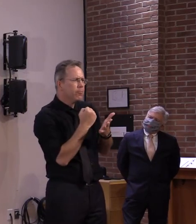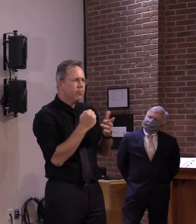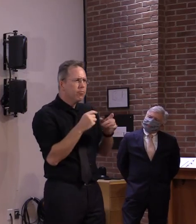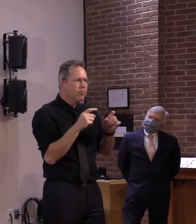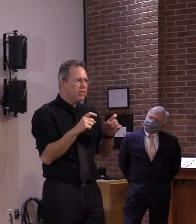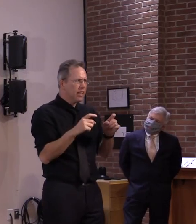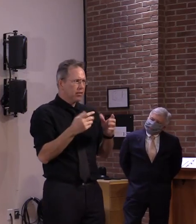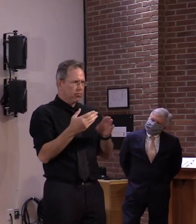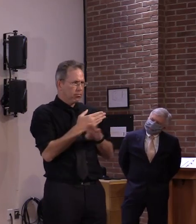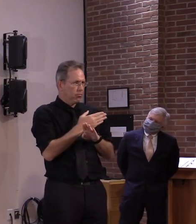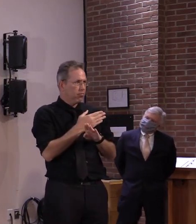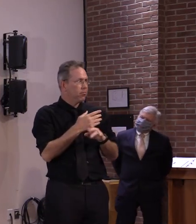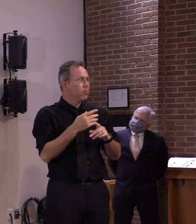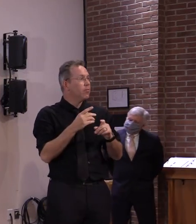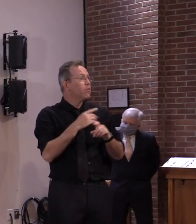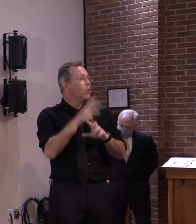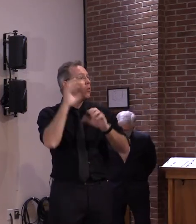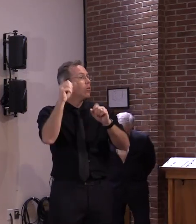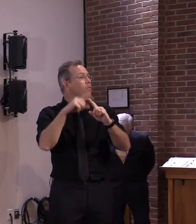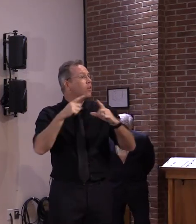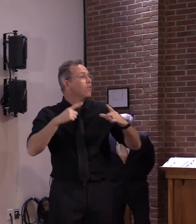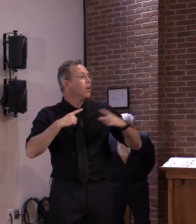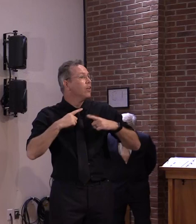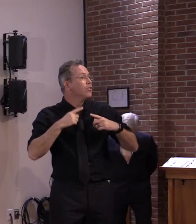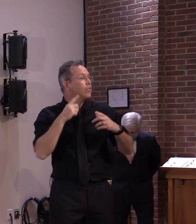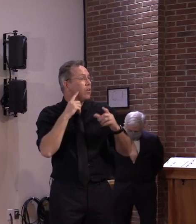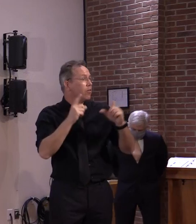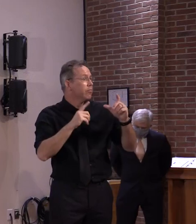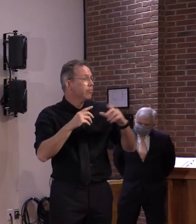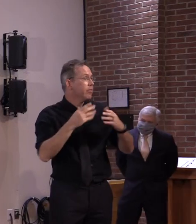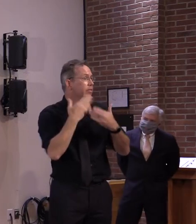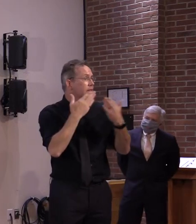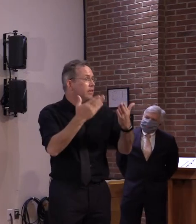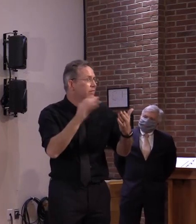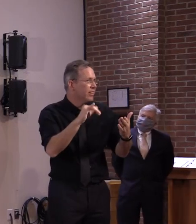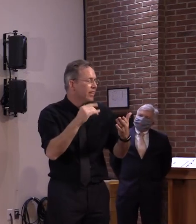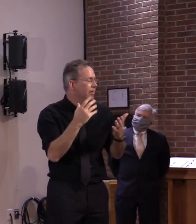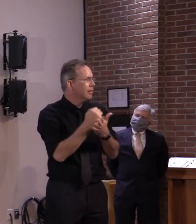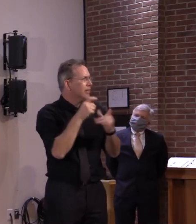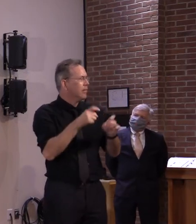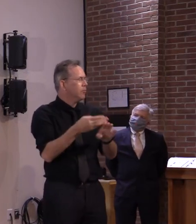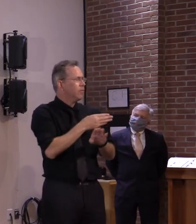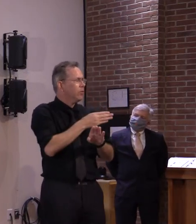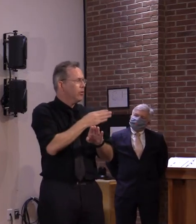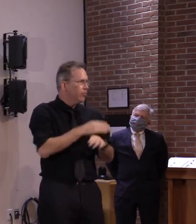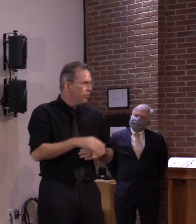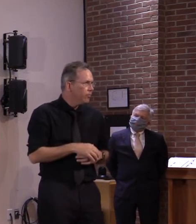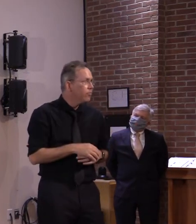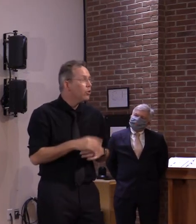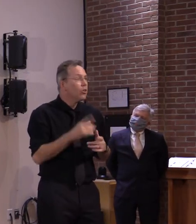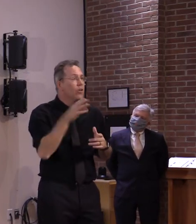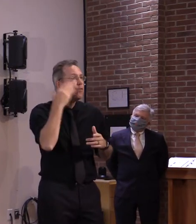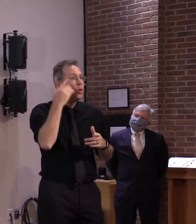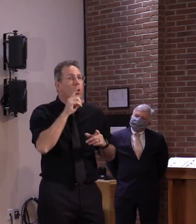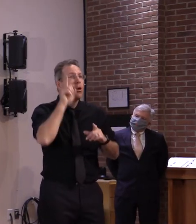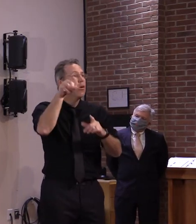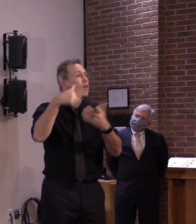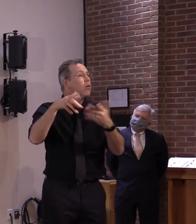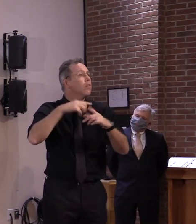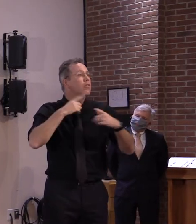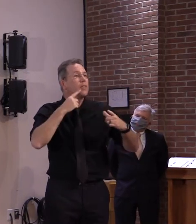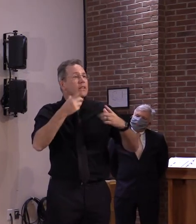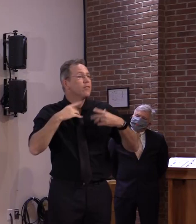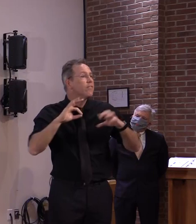an asymptomatic or pre-symptomatic state, not knowing that they may have acquired the virus, and we would identify it